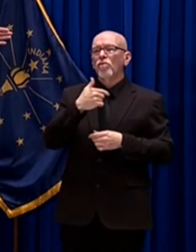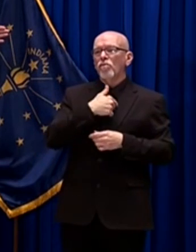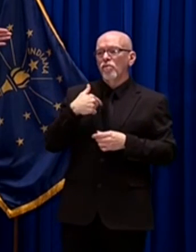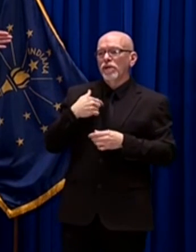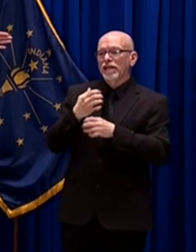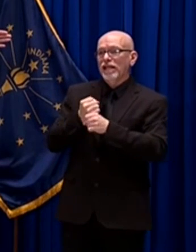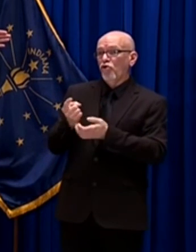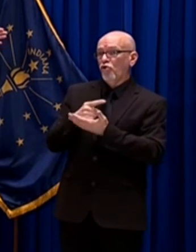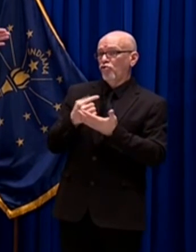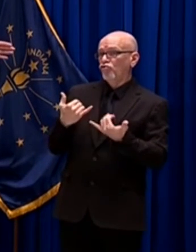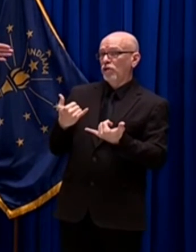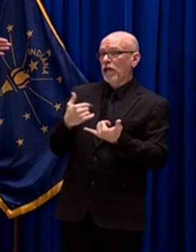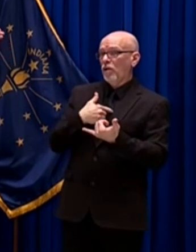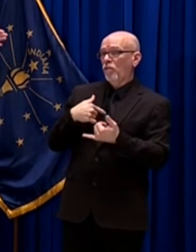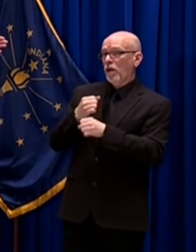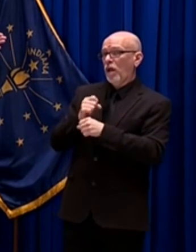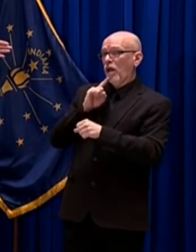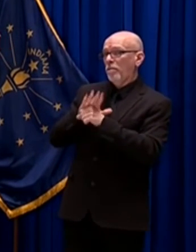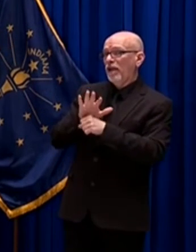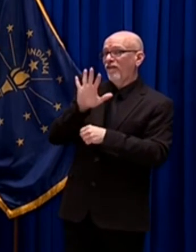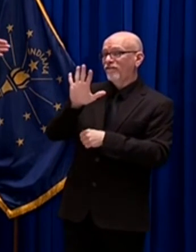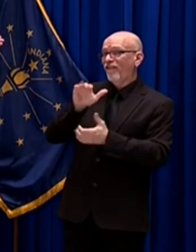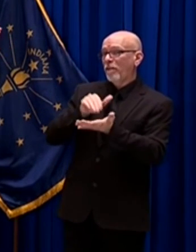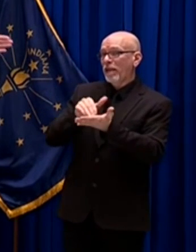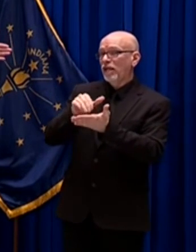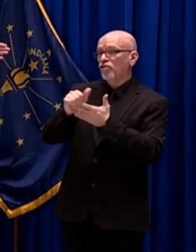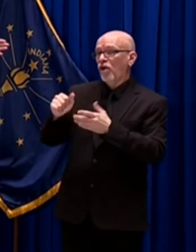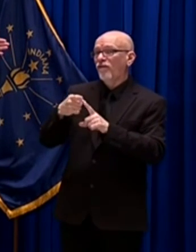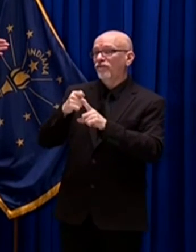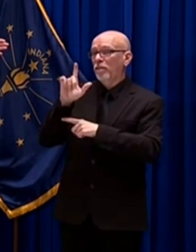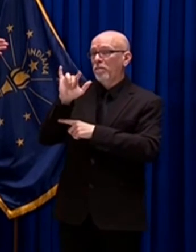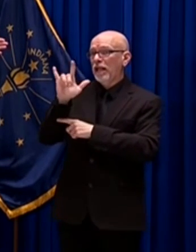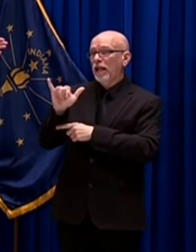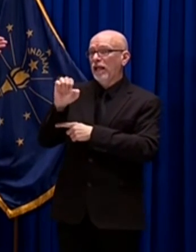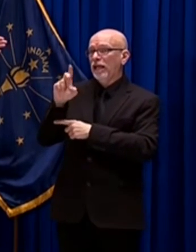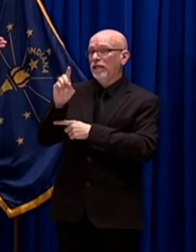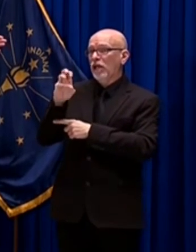received earlier today a commitment of $5 million from the Lilly Endowment